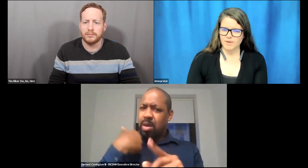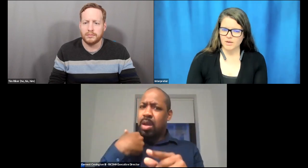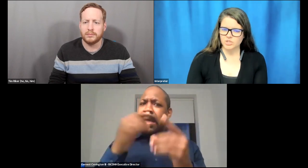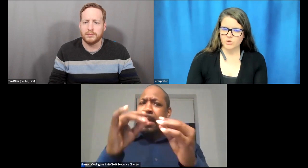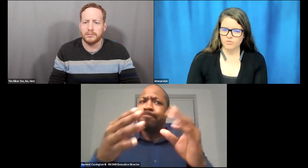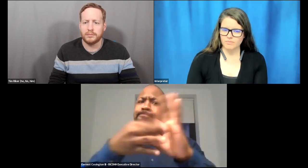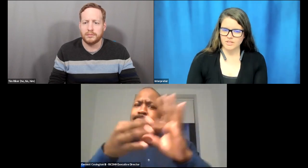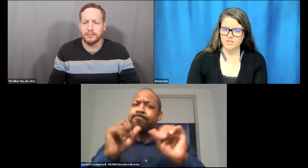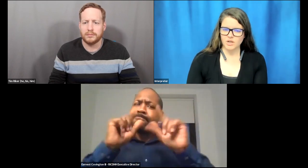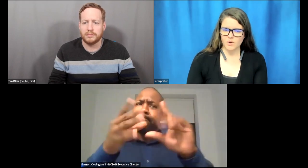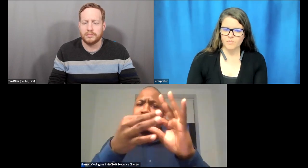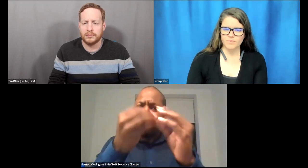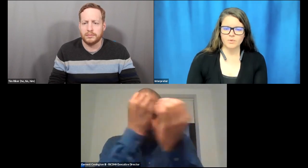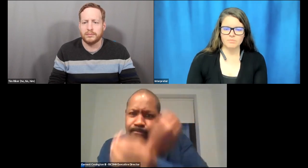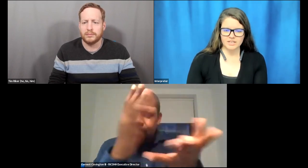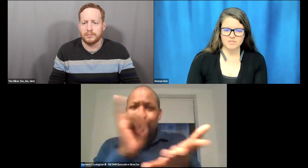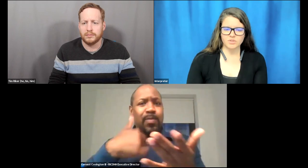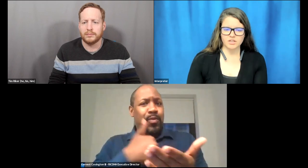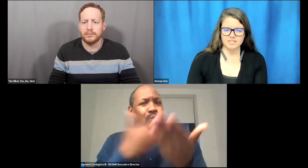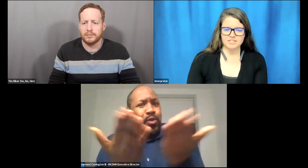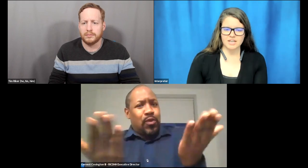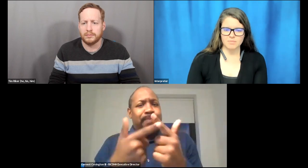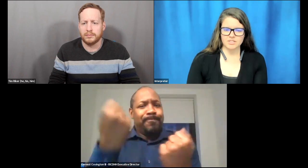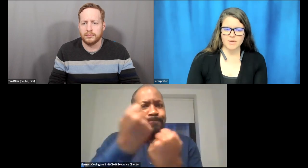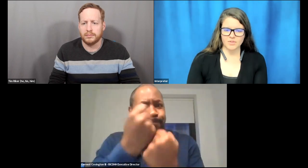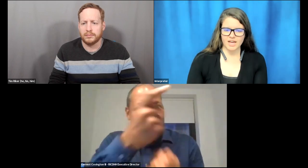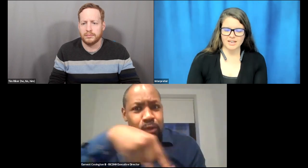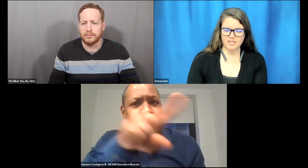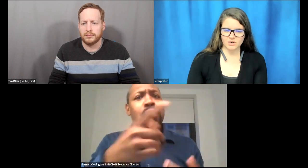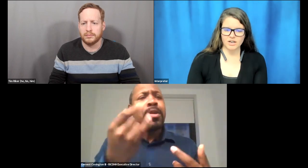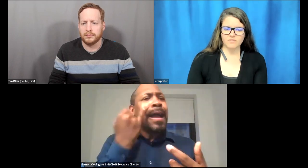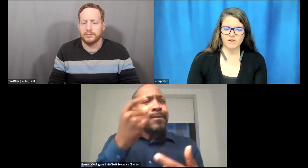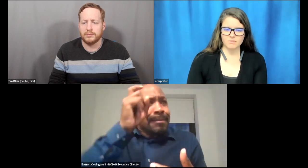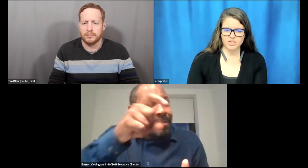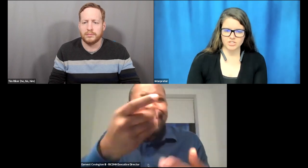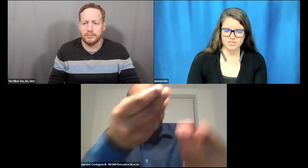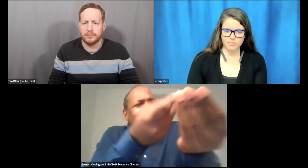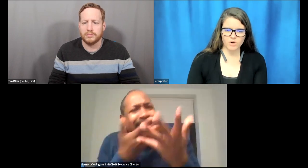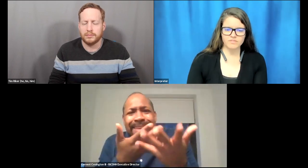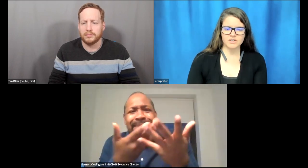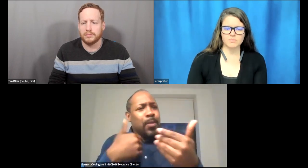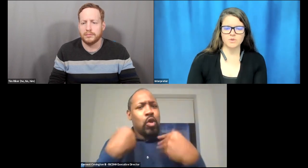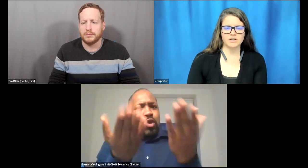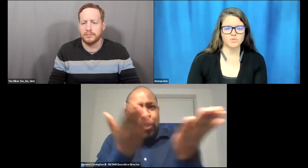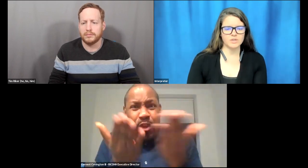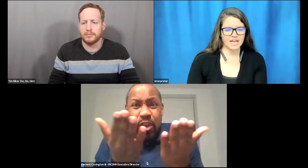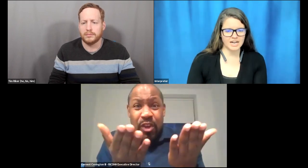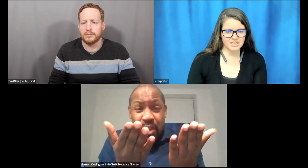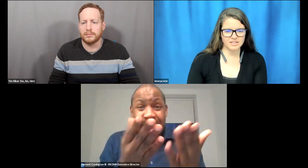about 2 or 3 months ago. We made some vlogs and statements about that here, very much in support of the community. If you need anything, let